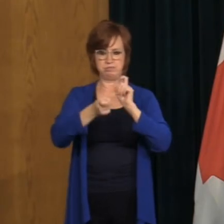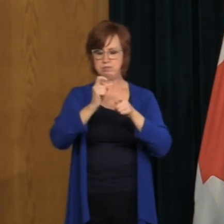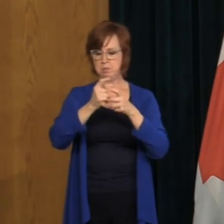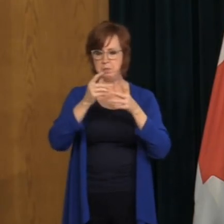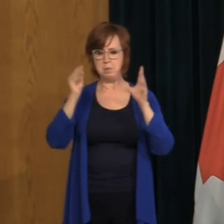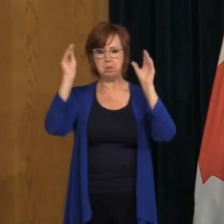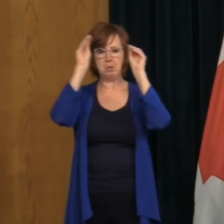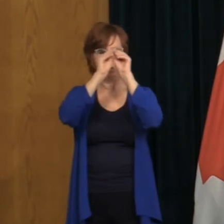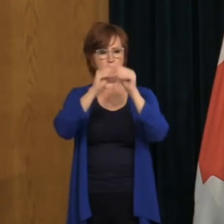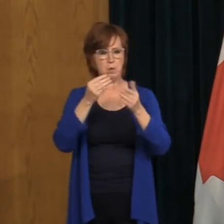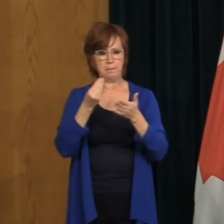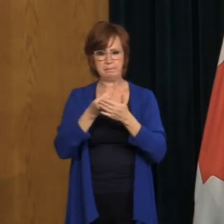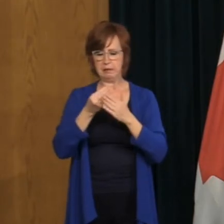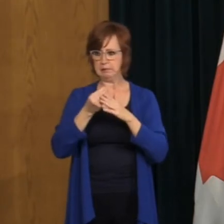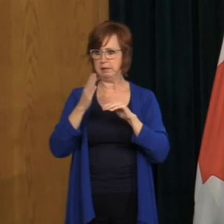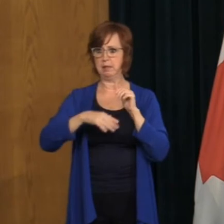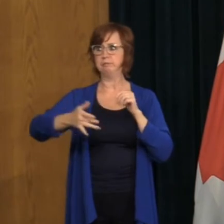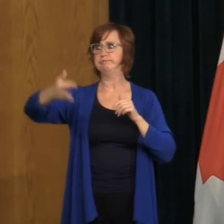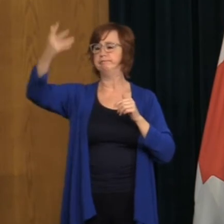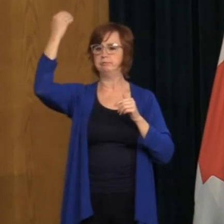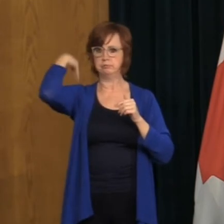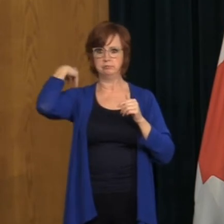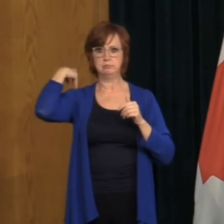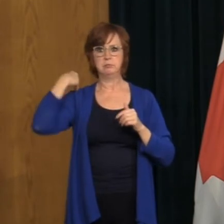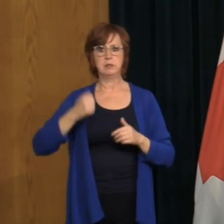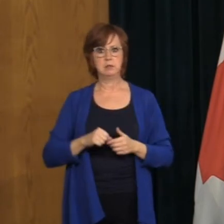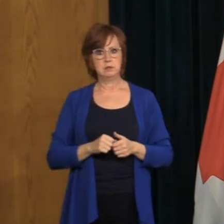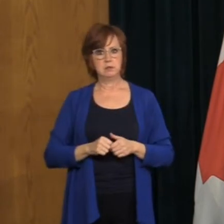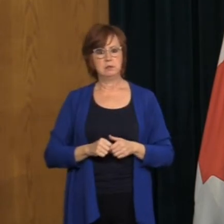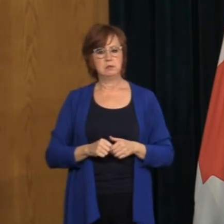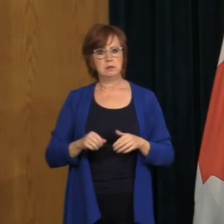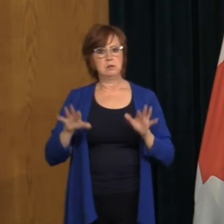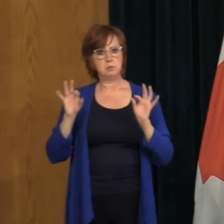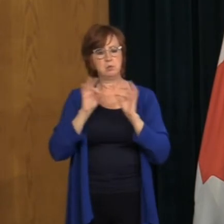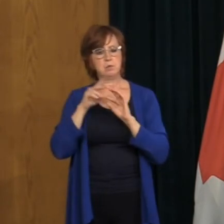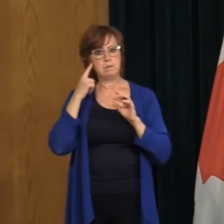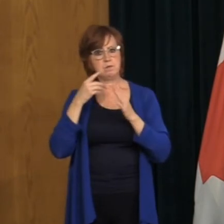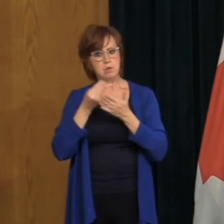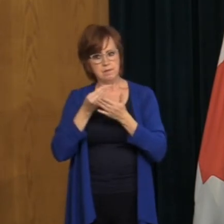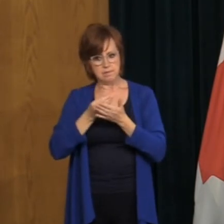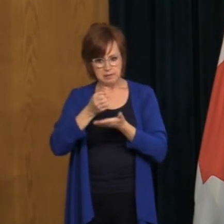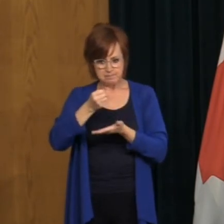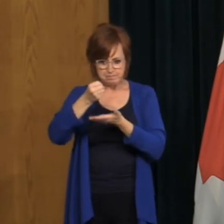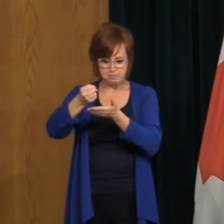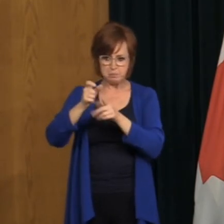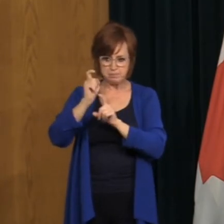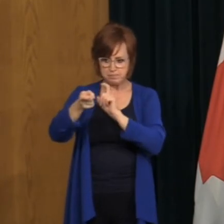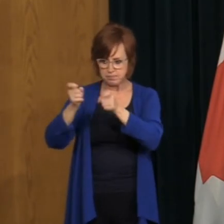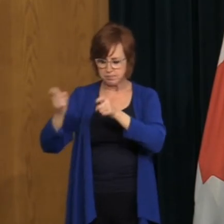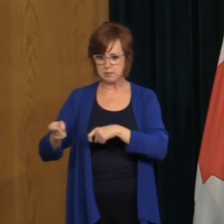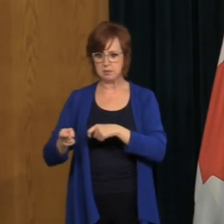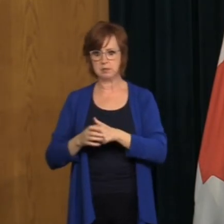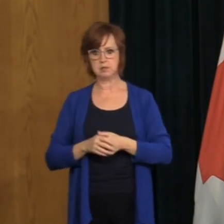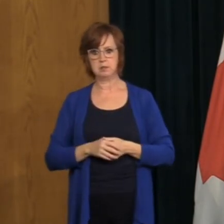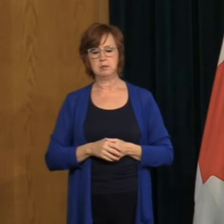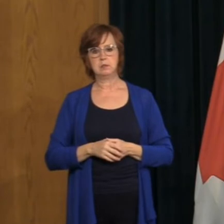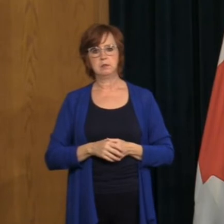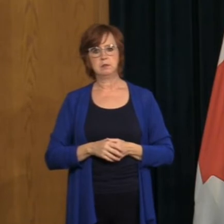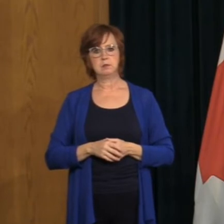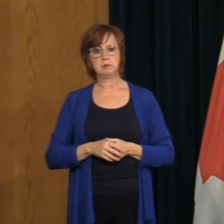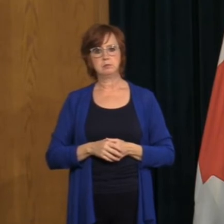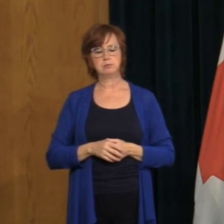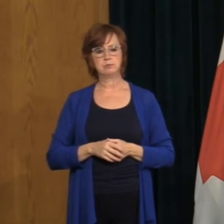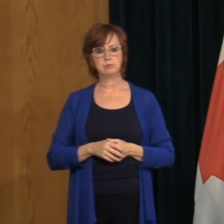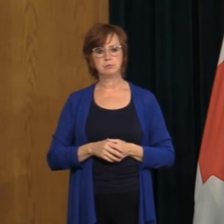to do that in the future, and not just to placing the funding, but to ensuring that funding is in